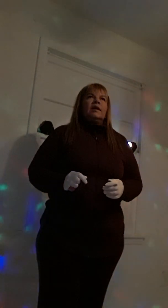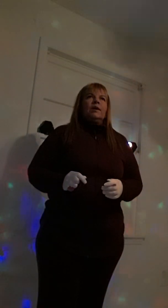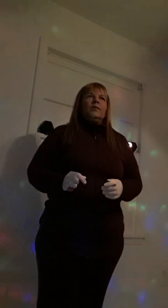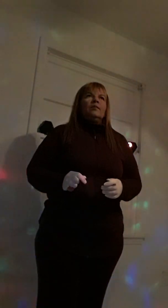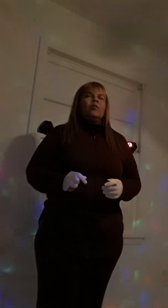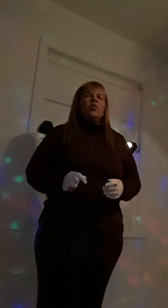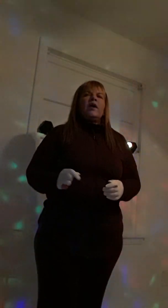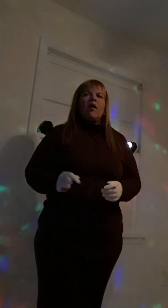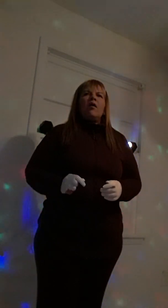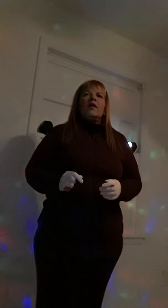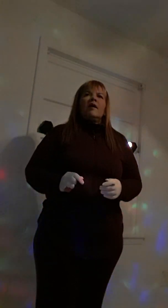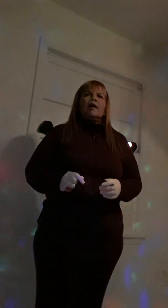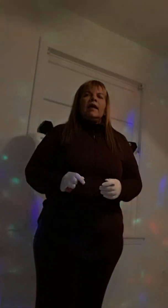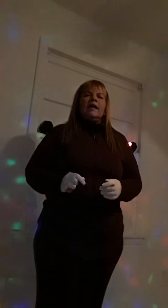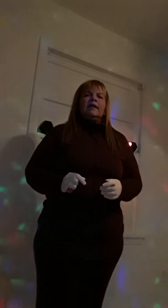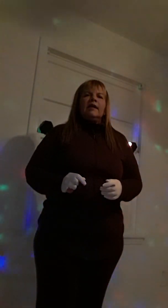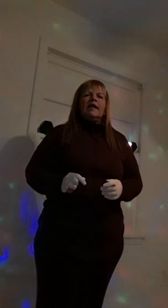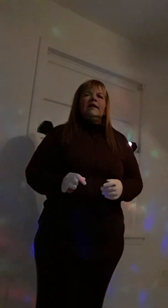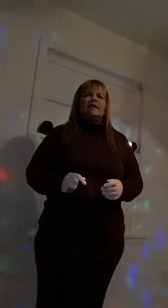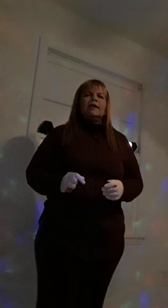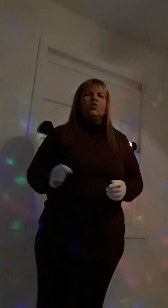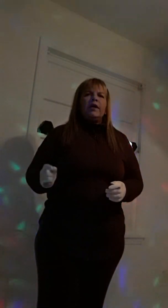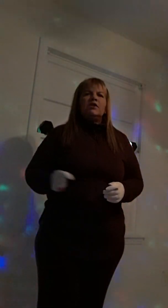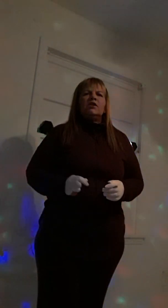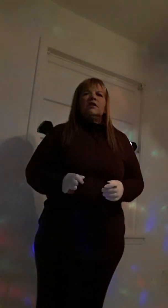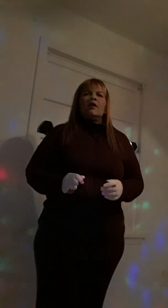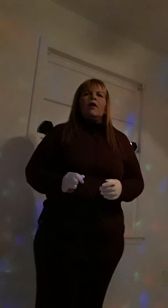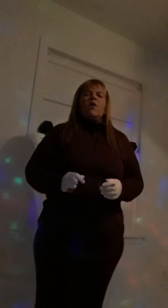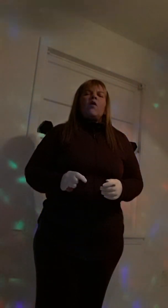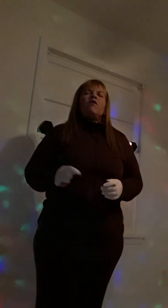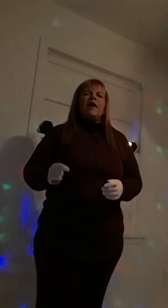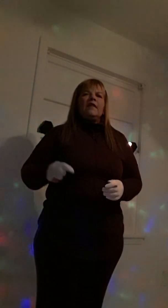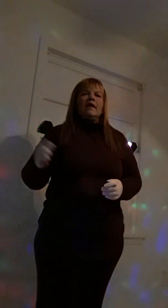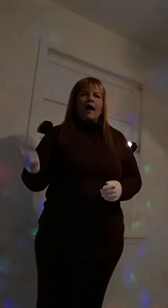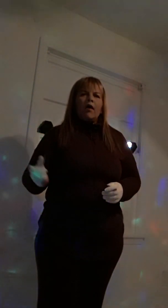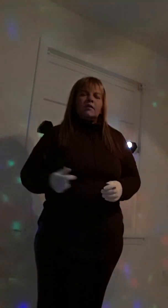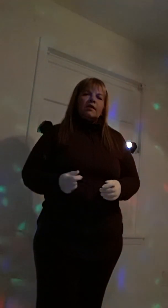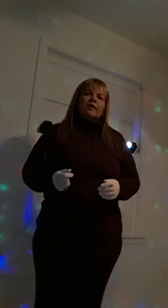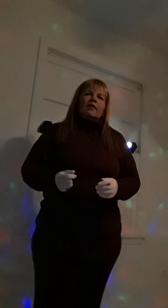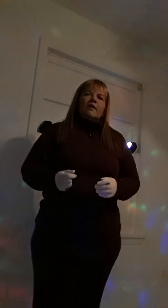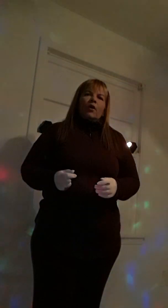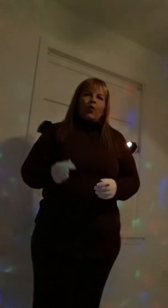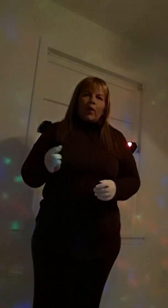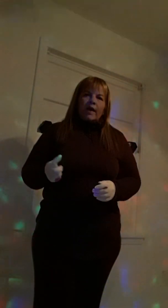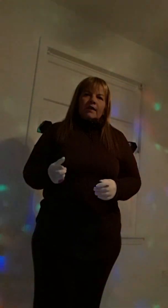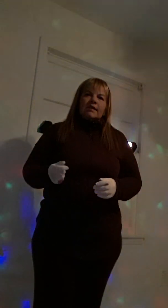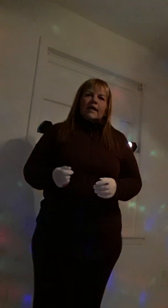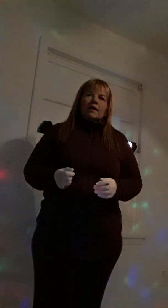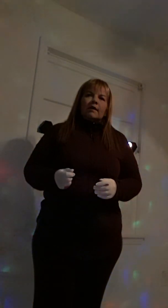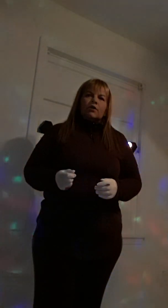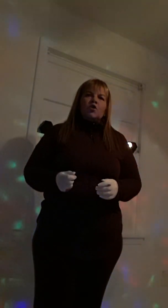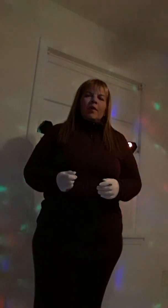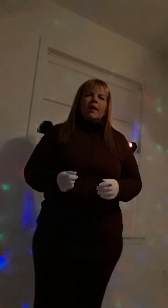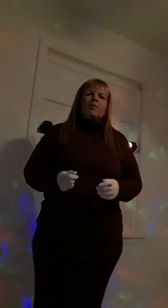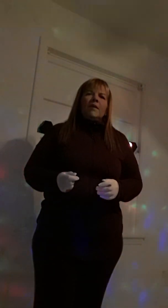Because we are in the situation of finding out a ways to make